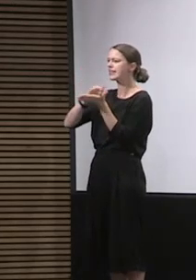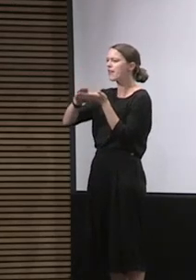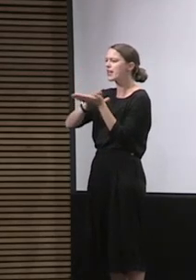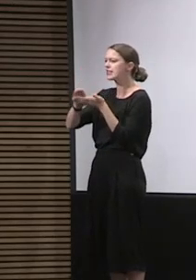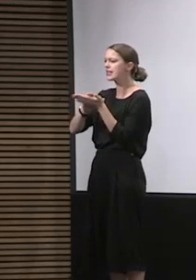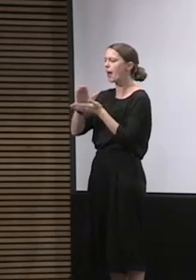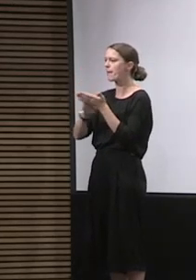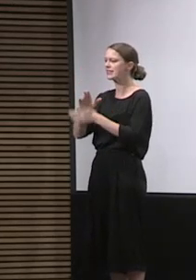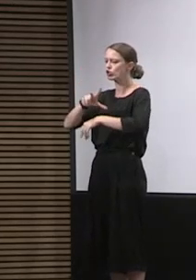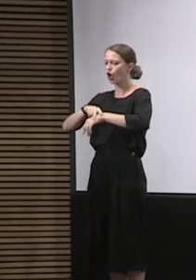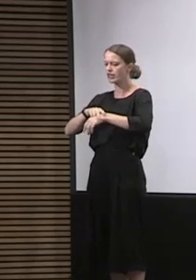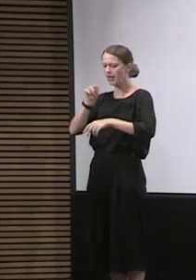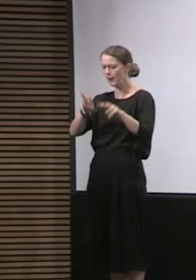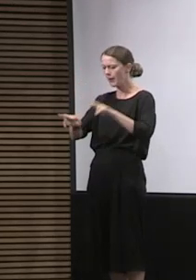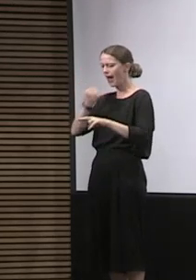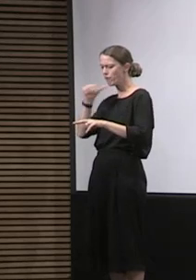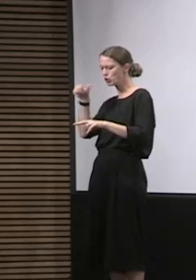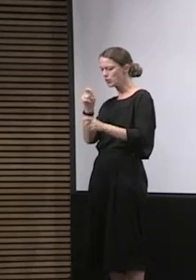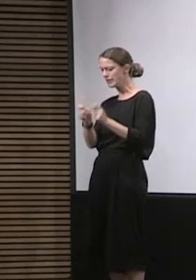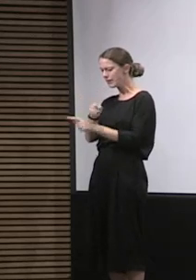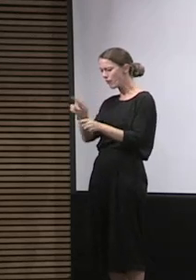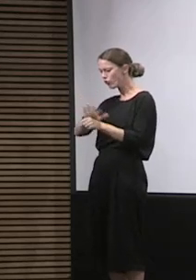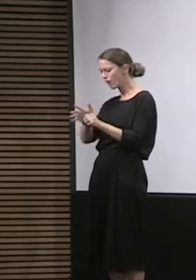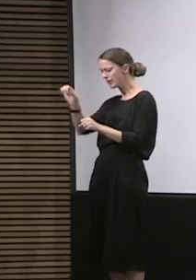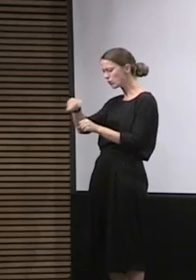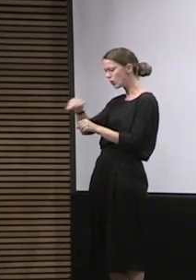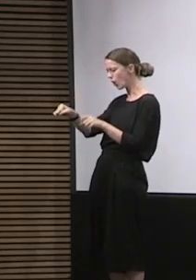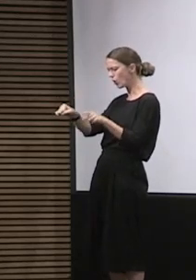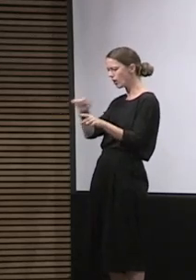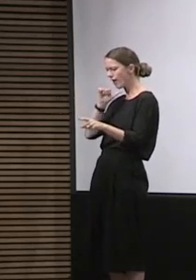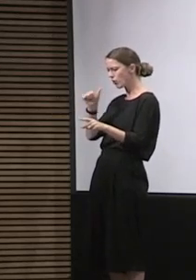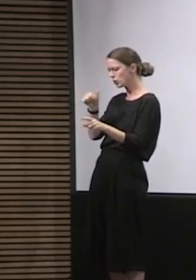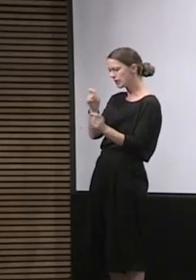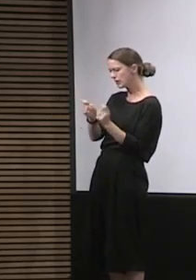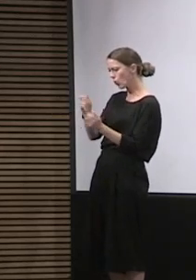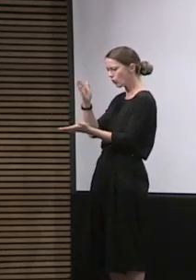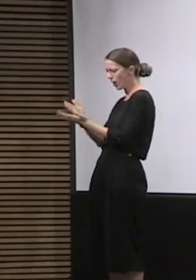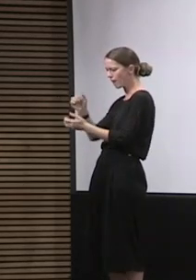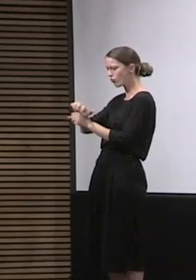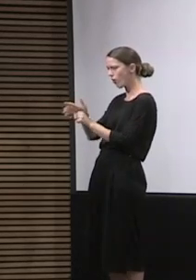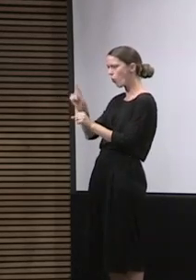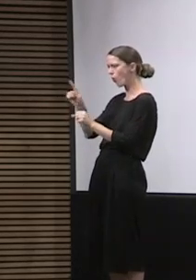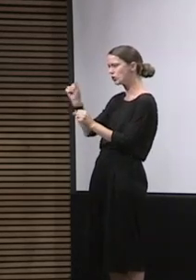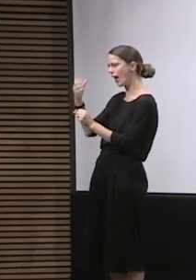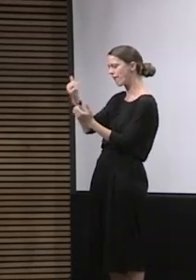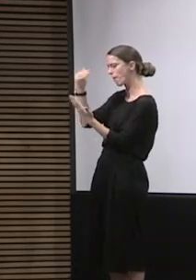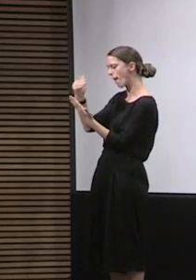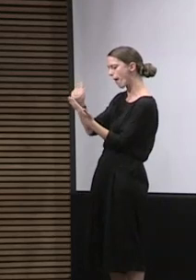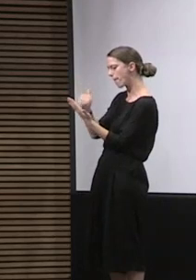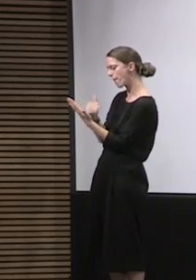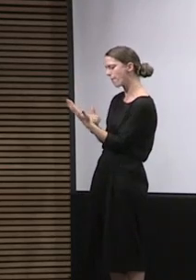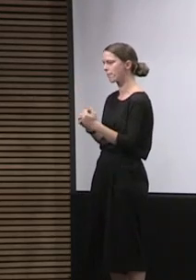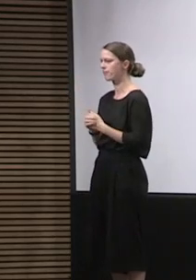guide for clinical practitioners for diagnosis and testing. But we do rely